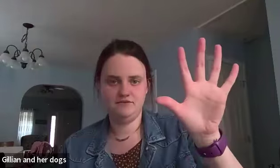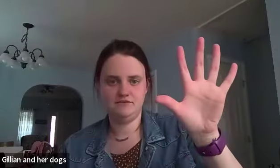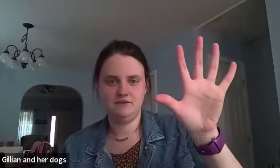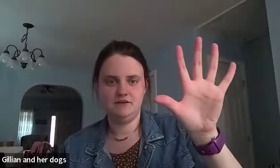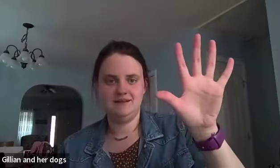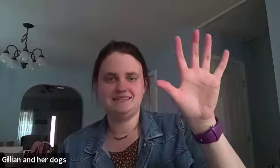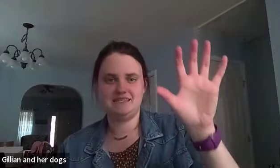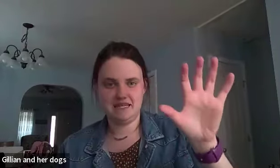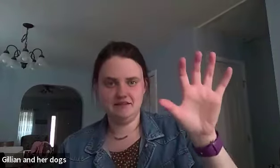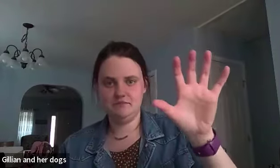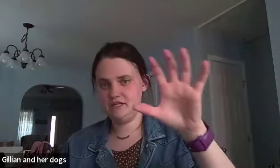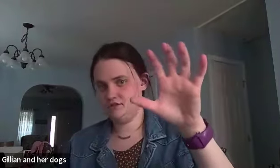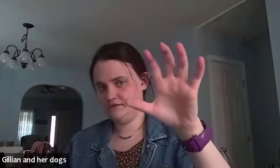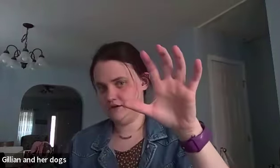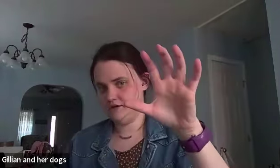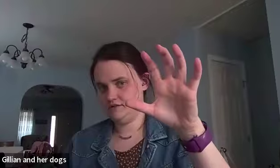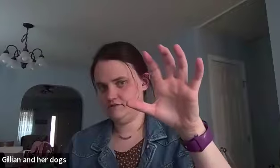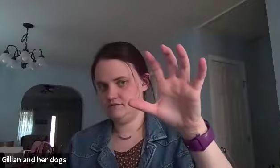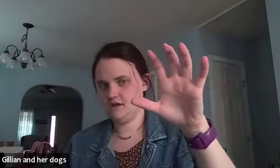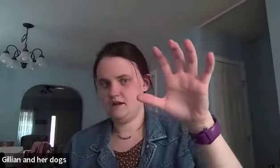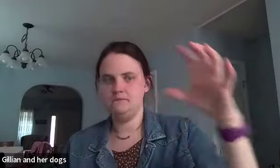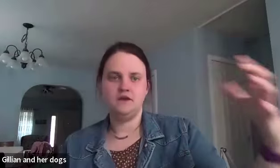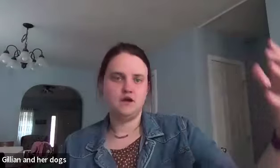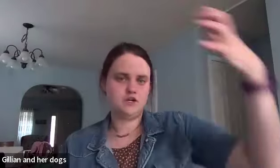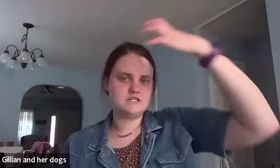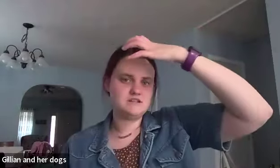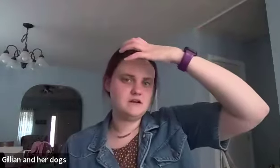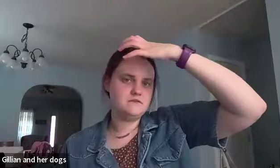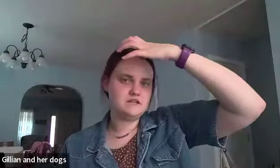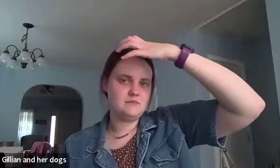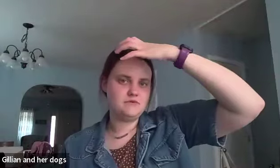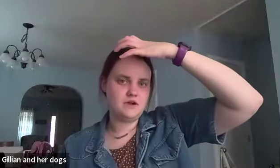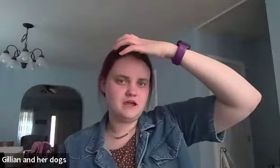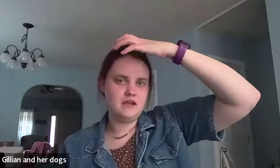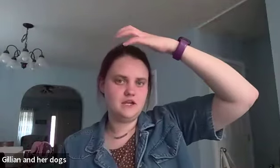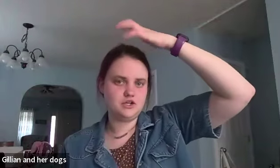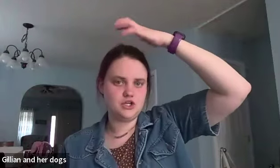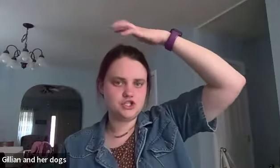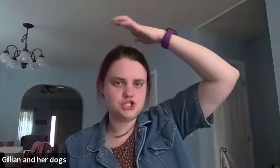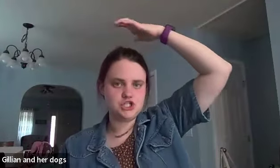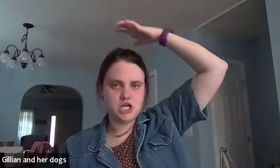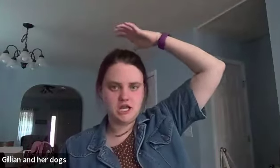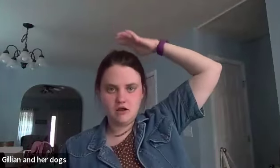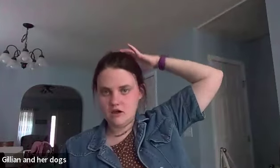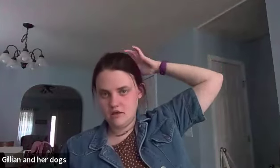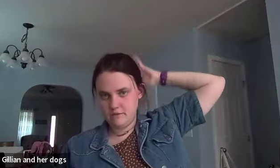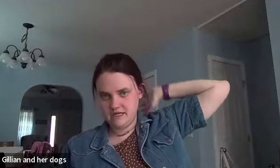five, slightly bend your fingers, okay? You're going to start here at the top of your head and you're going to shake all the way